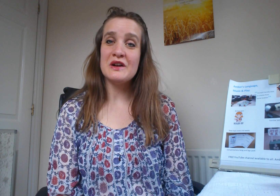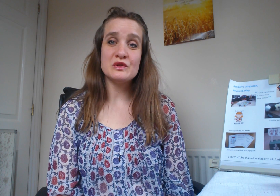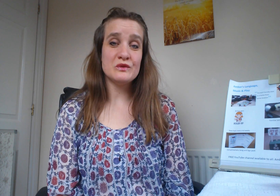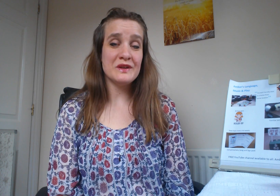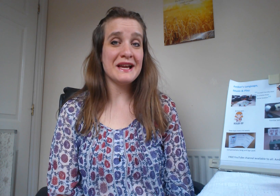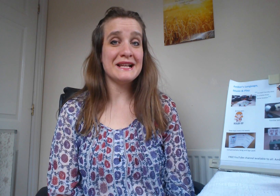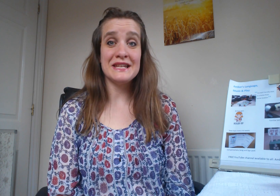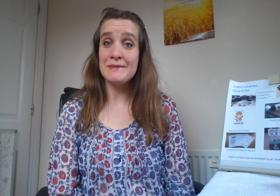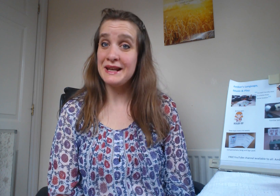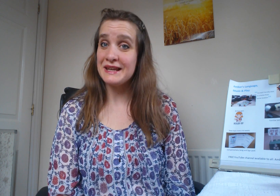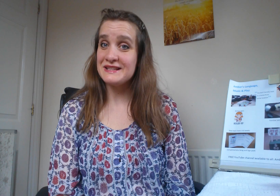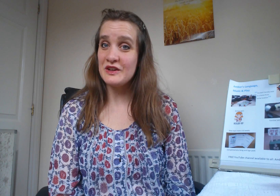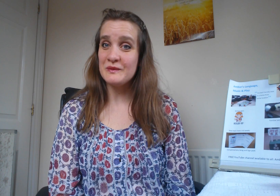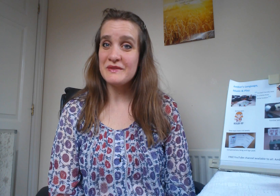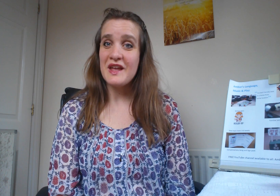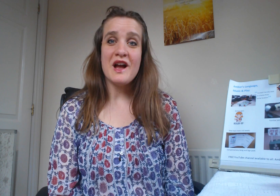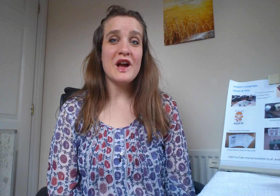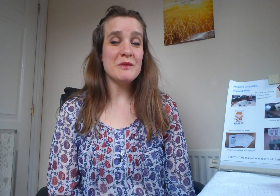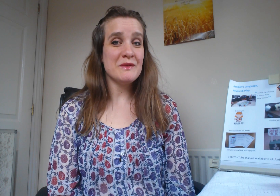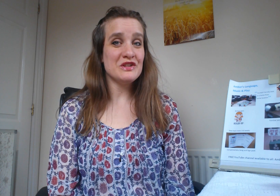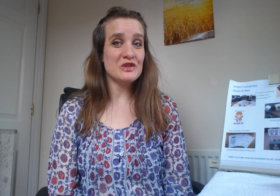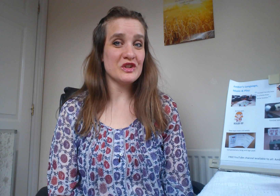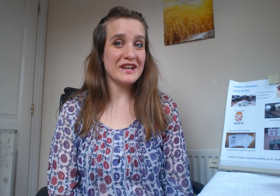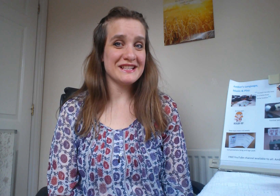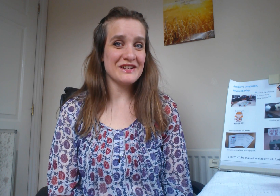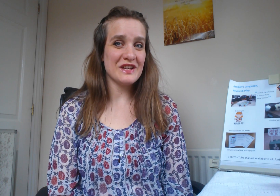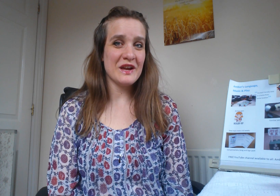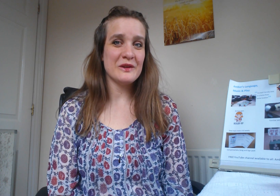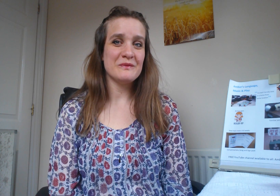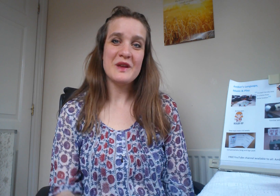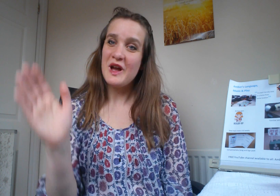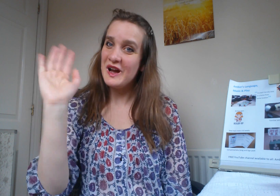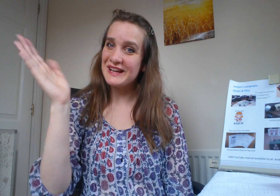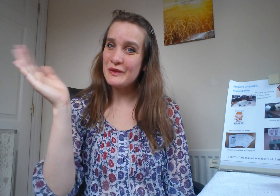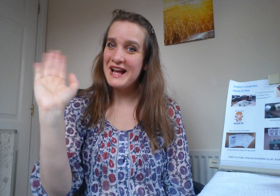our Je vais à l'animalerie song. I hope you enjoy trying it out at home. Au revoir.